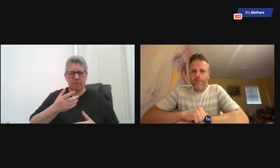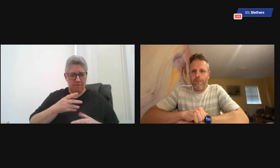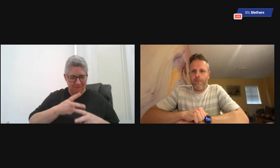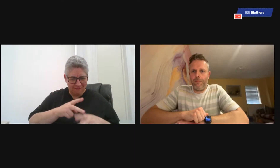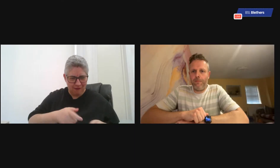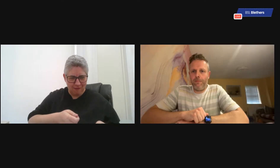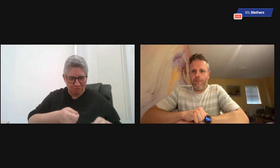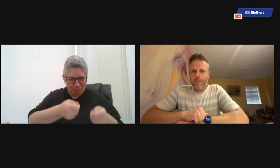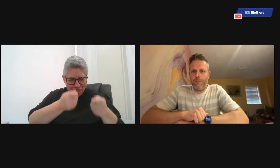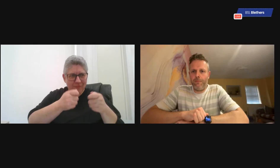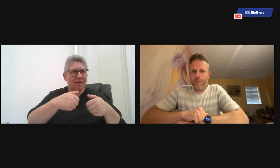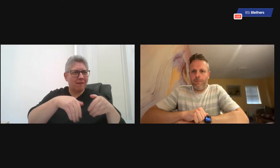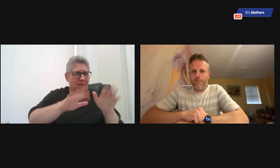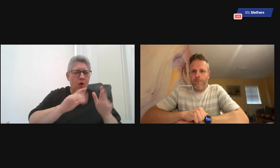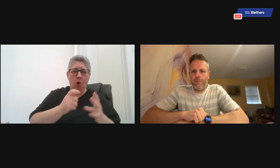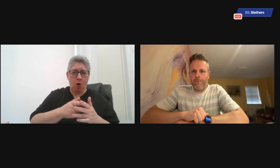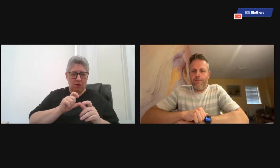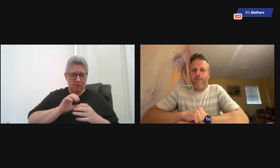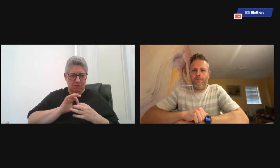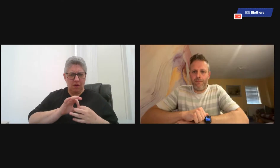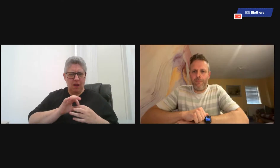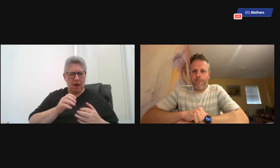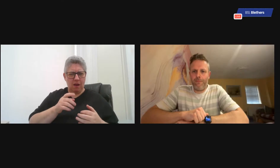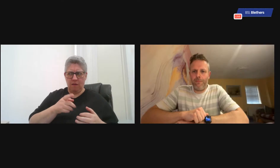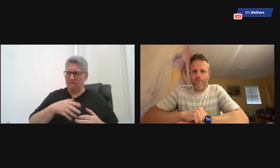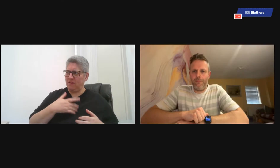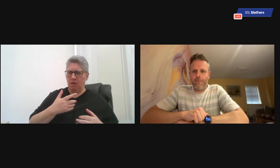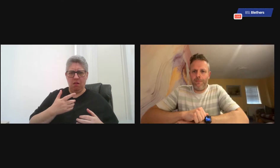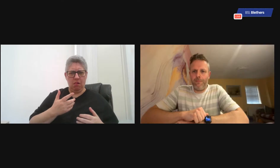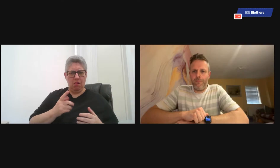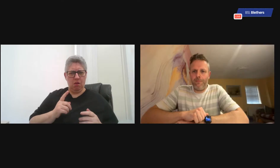and have you felt that fostering,